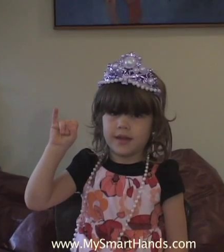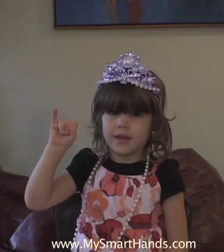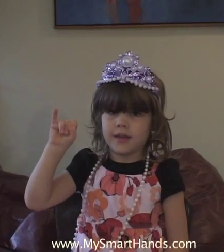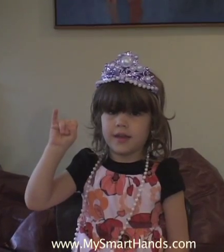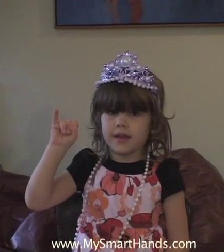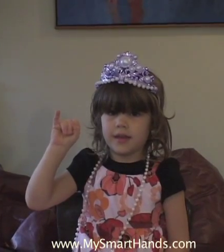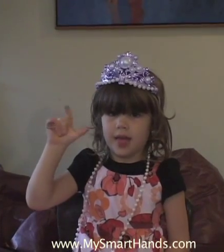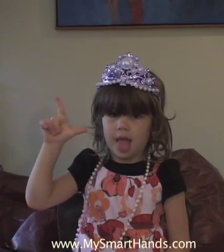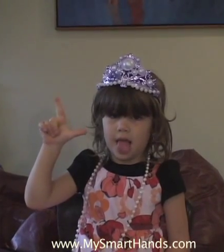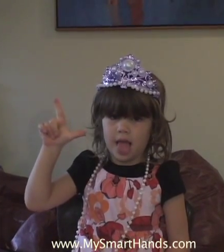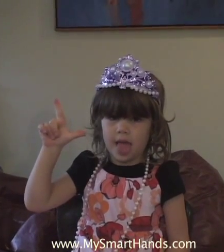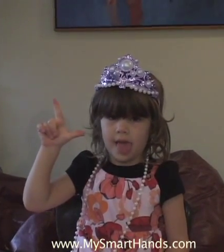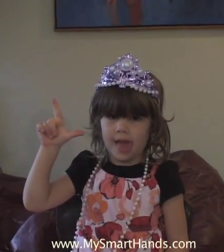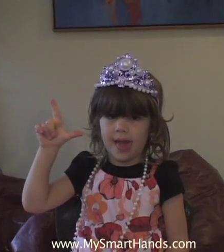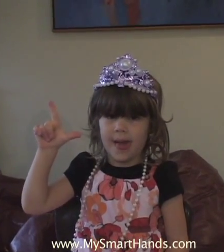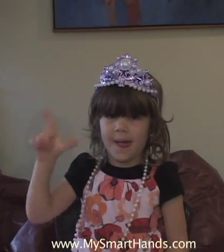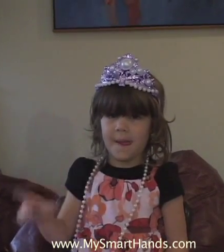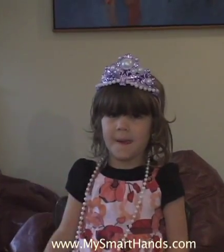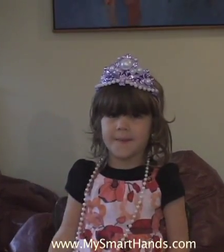Nice, babe.